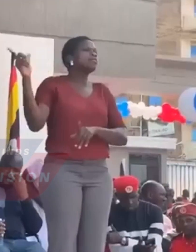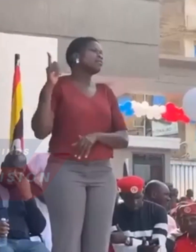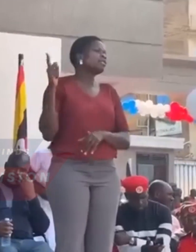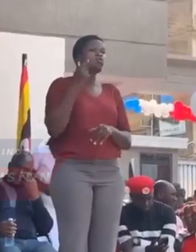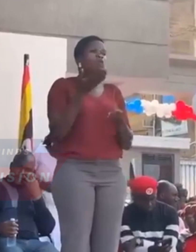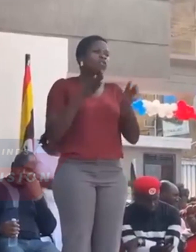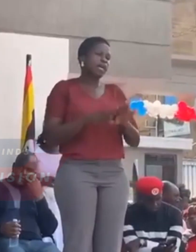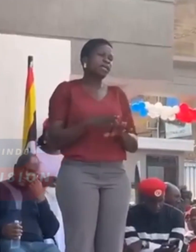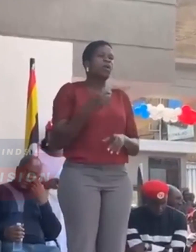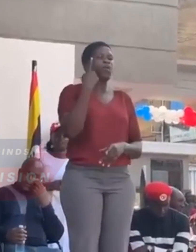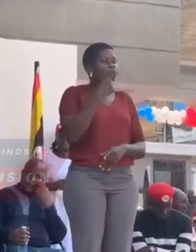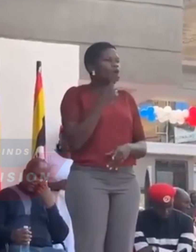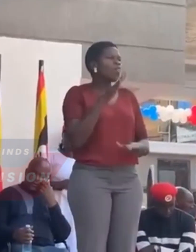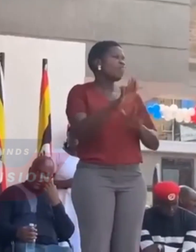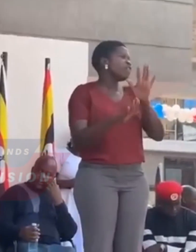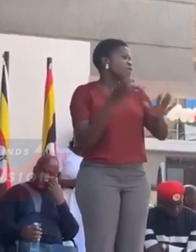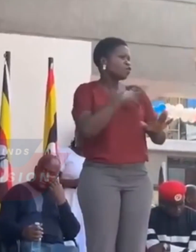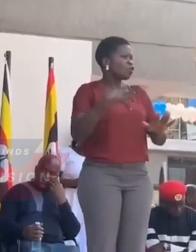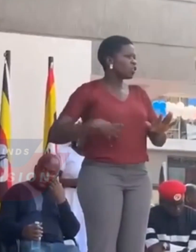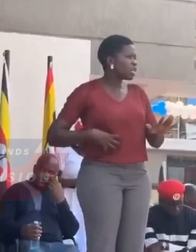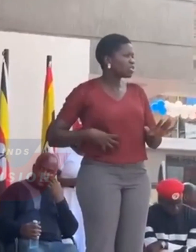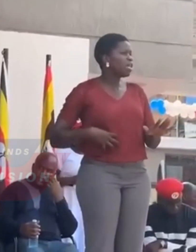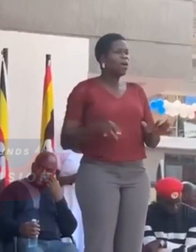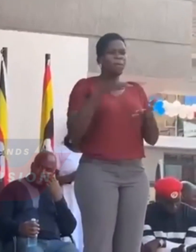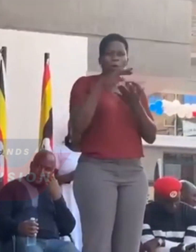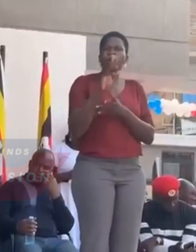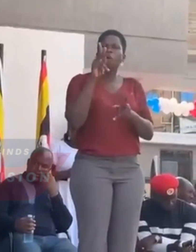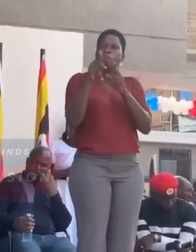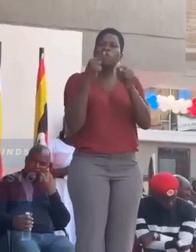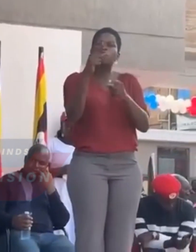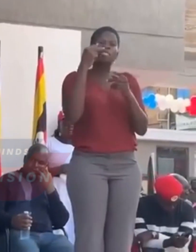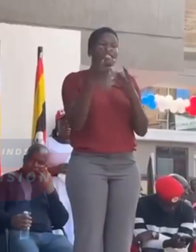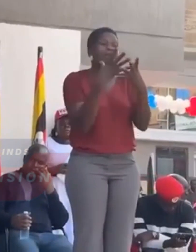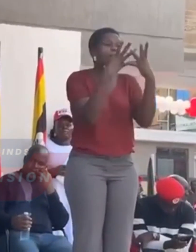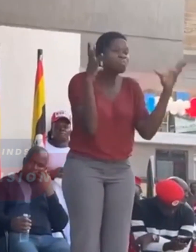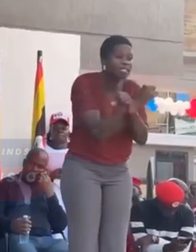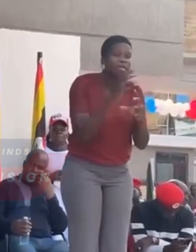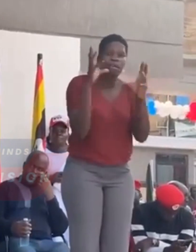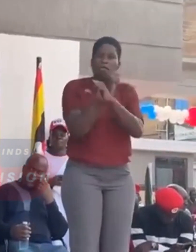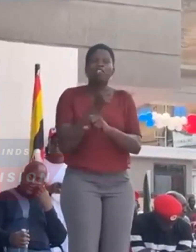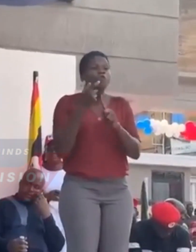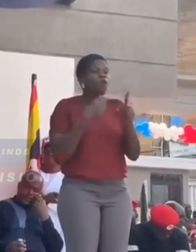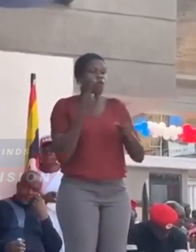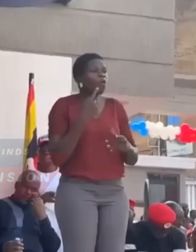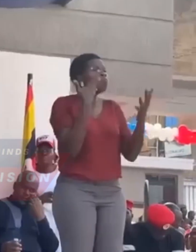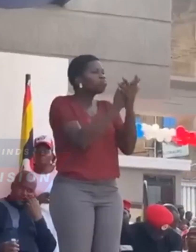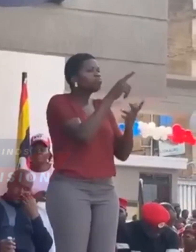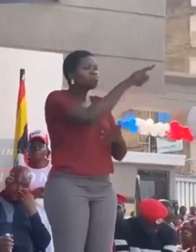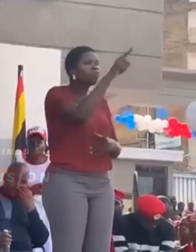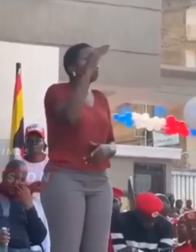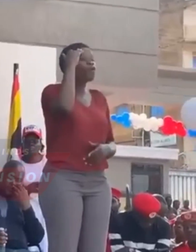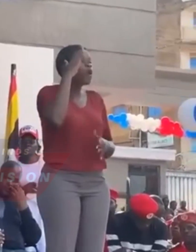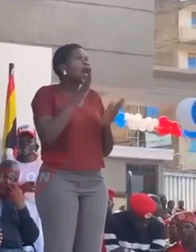of the missing people you see were foot soldiers. Most of the political prisoners in prison today, the known and the